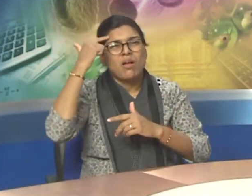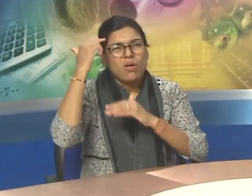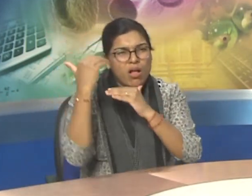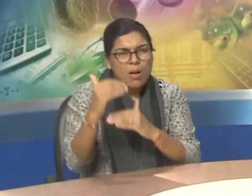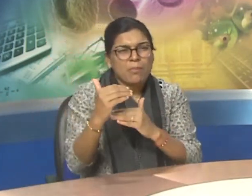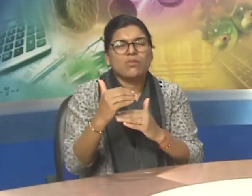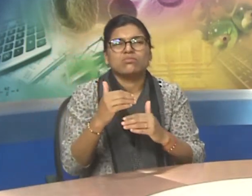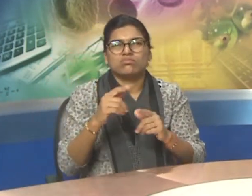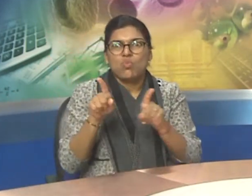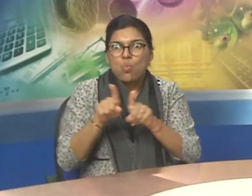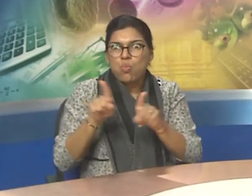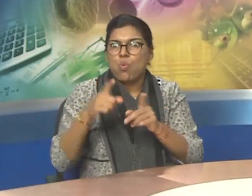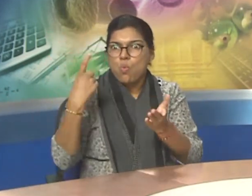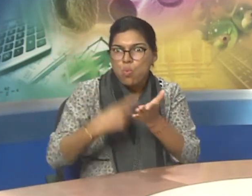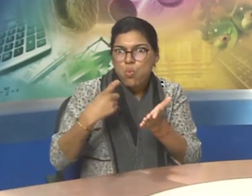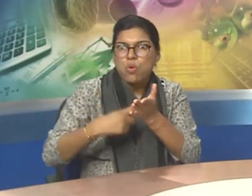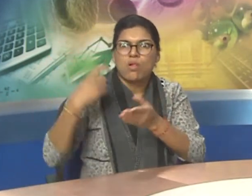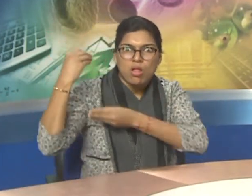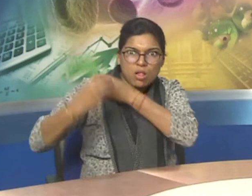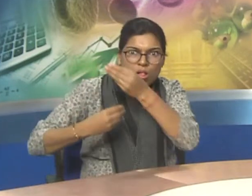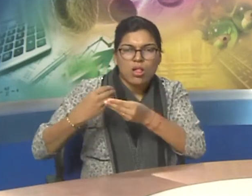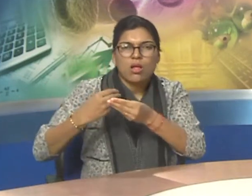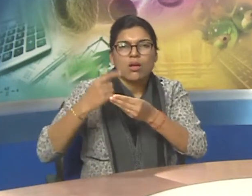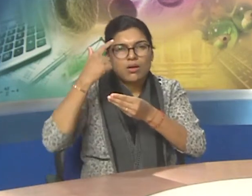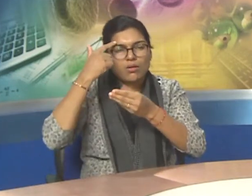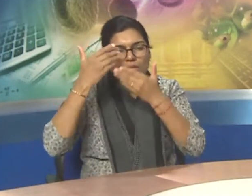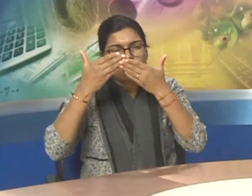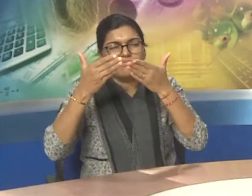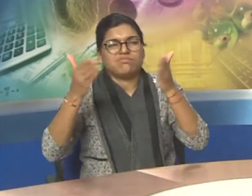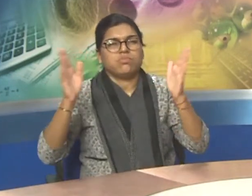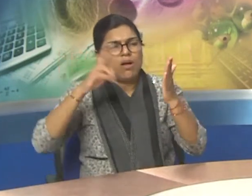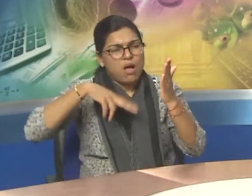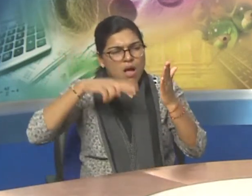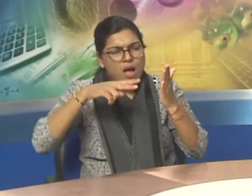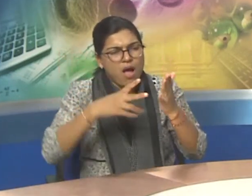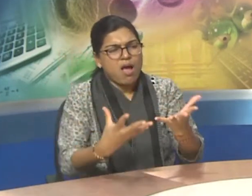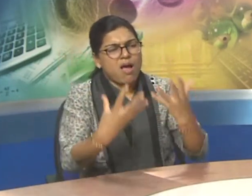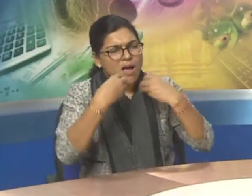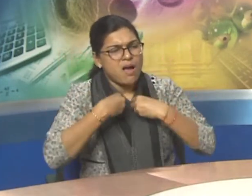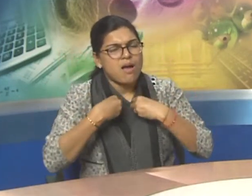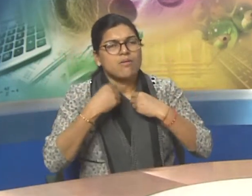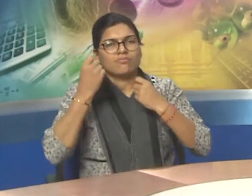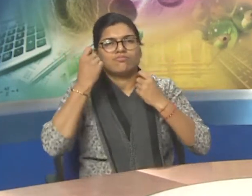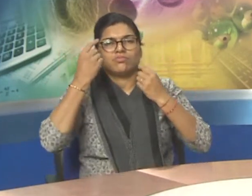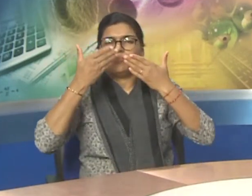and kids, children, they all visit library for their own